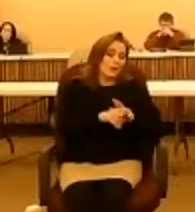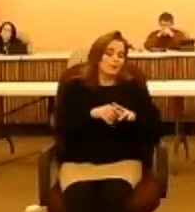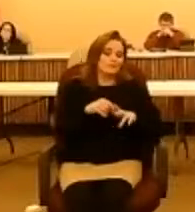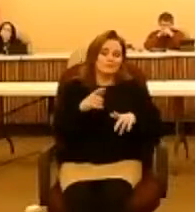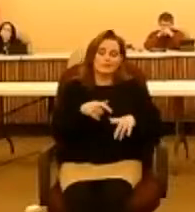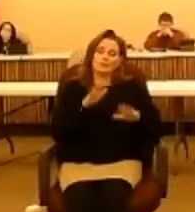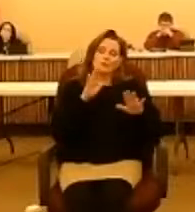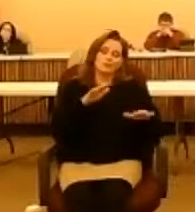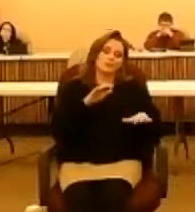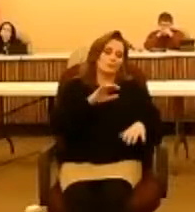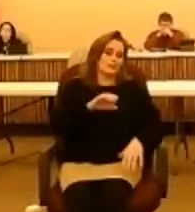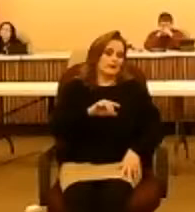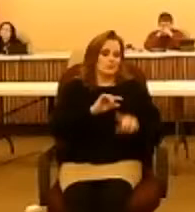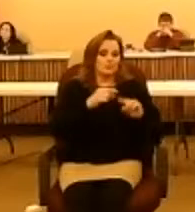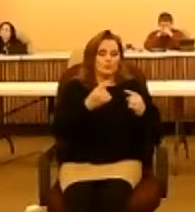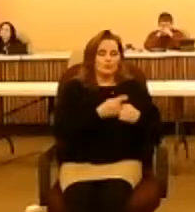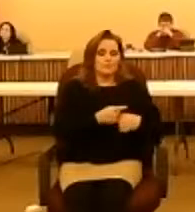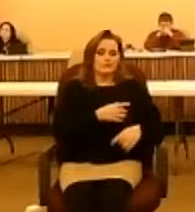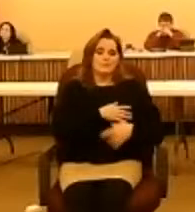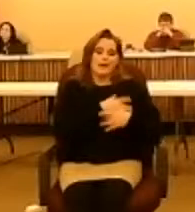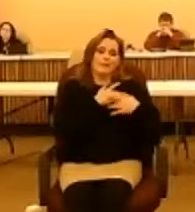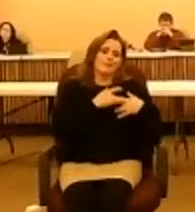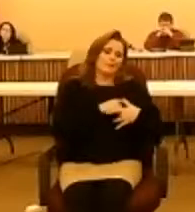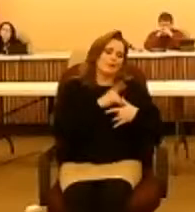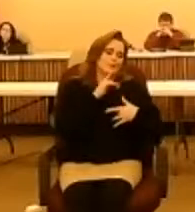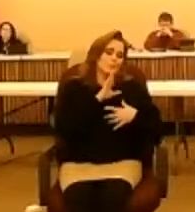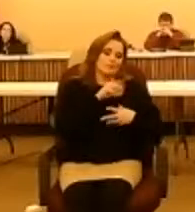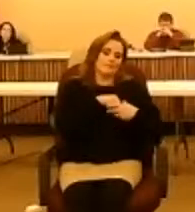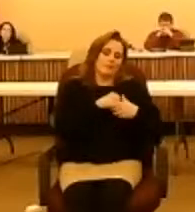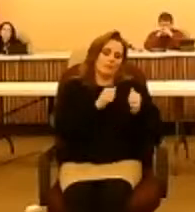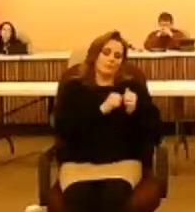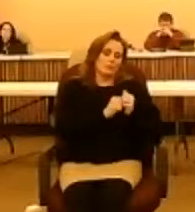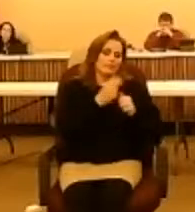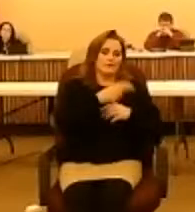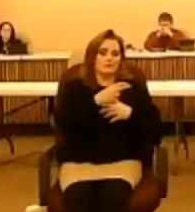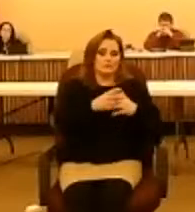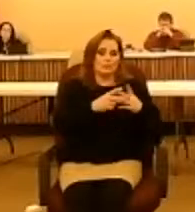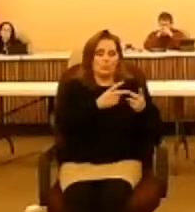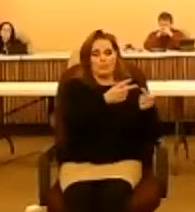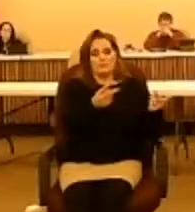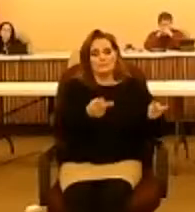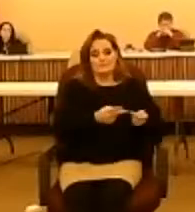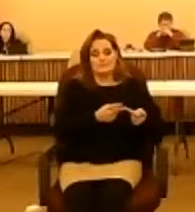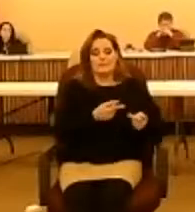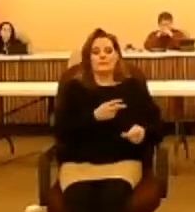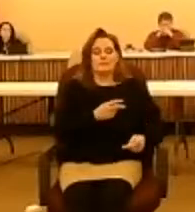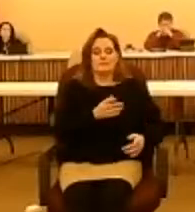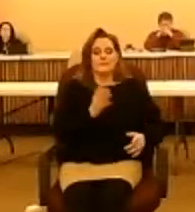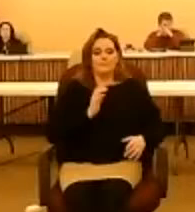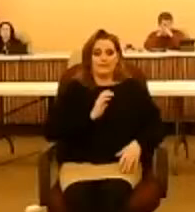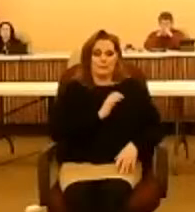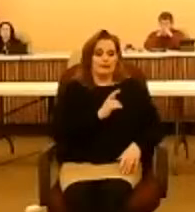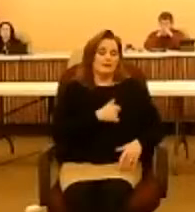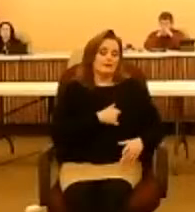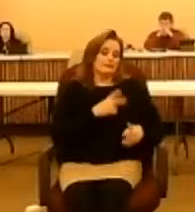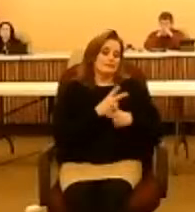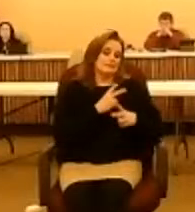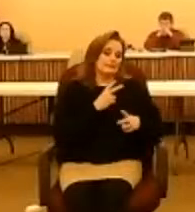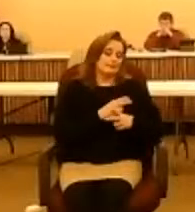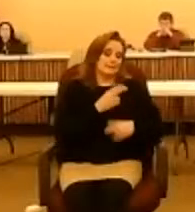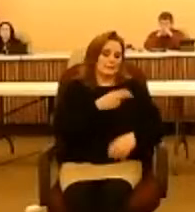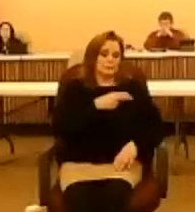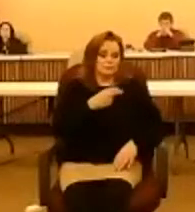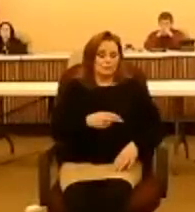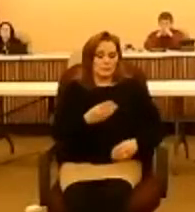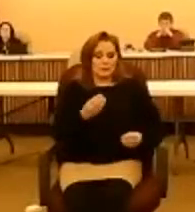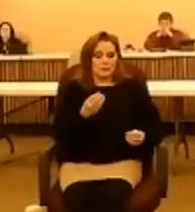they're really, their hearts are really into the Historical Site Committee. So, and keeping the historic